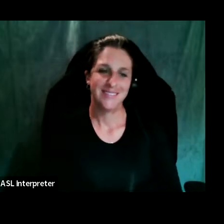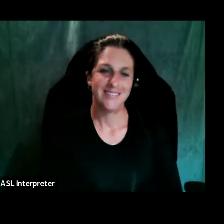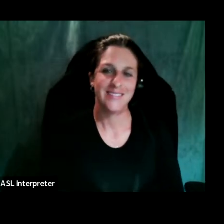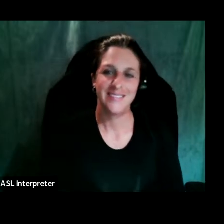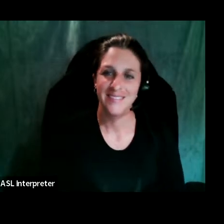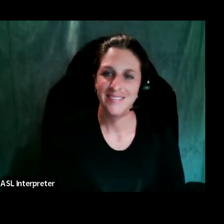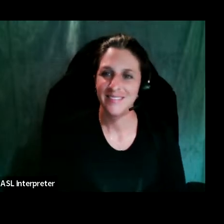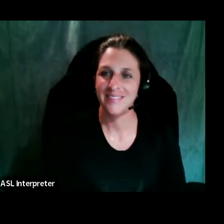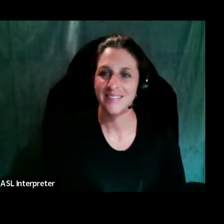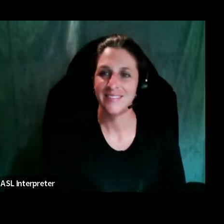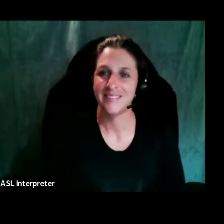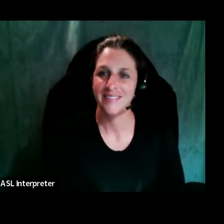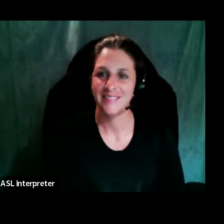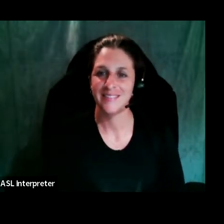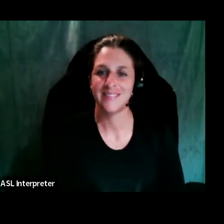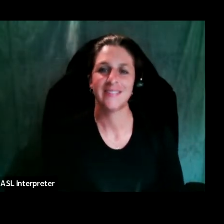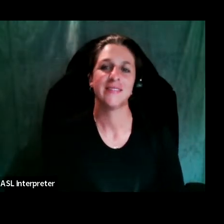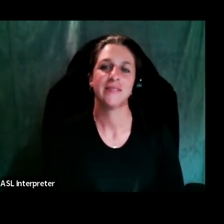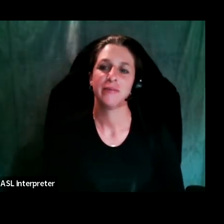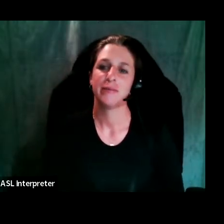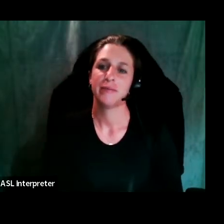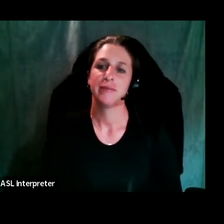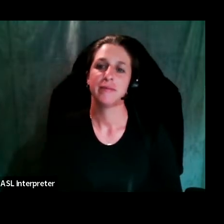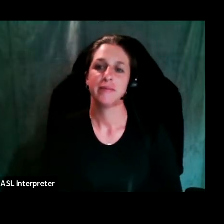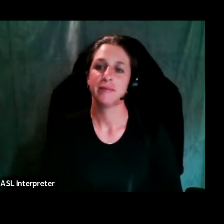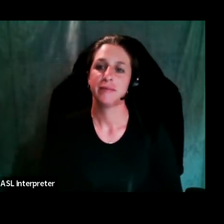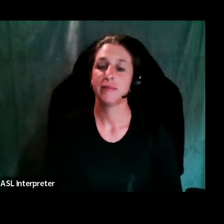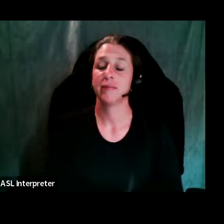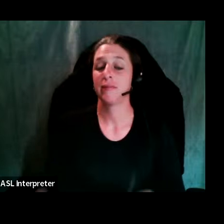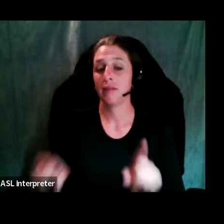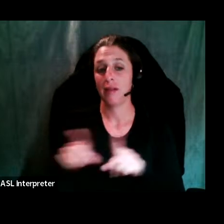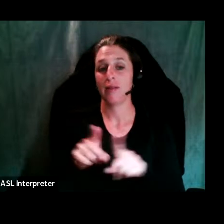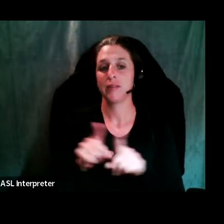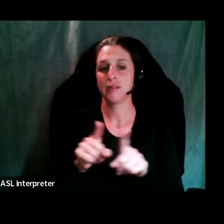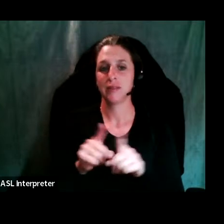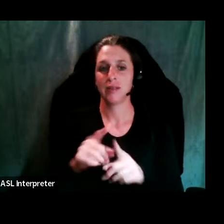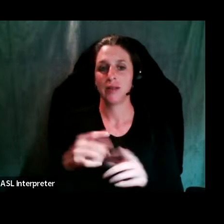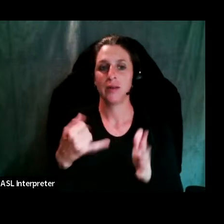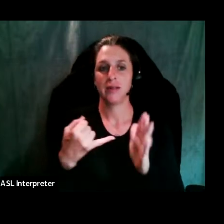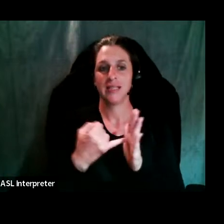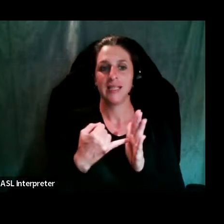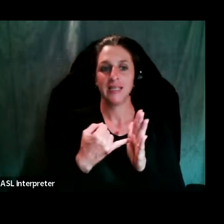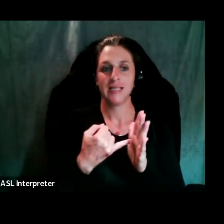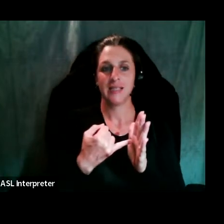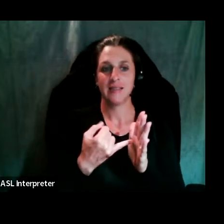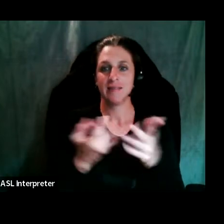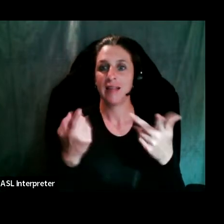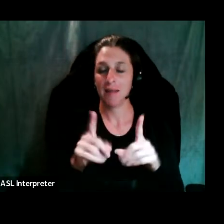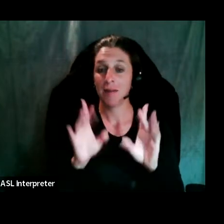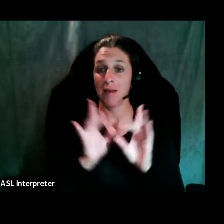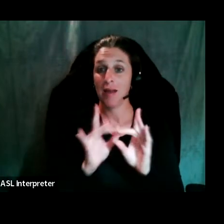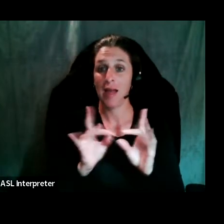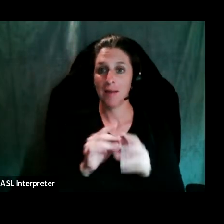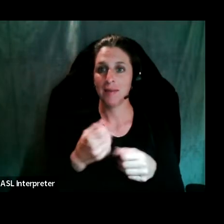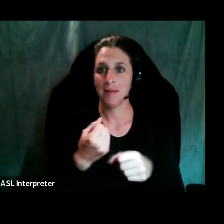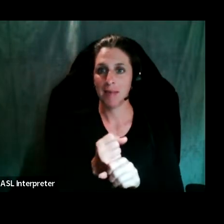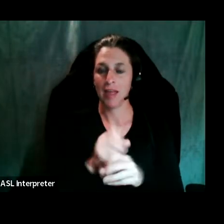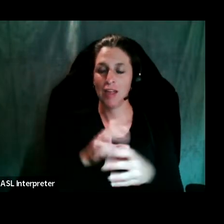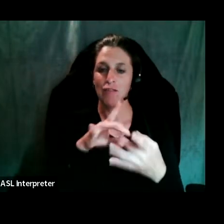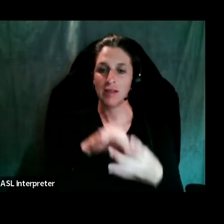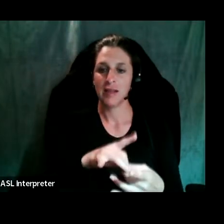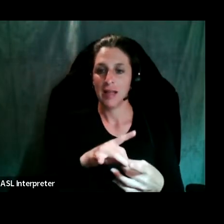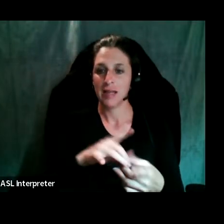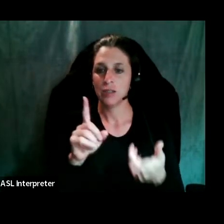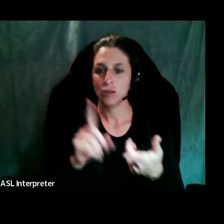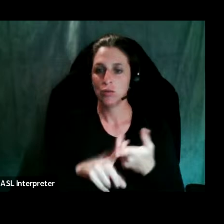You know, there was also it happened that the comment was made related to the TUPE